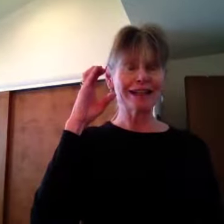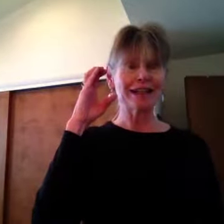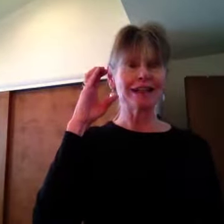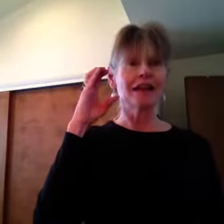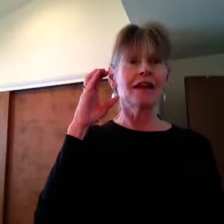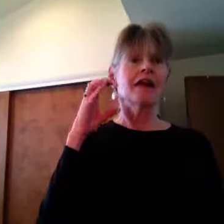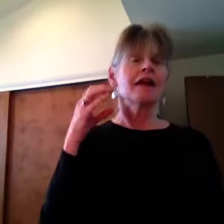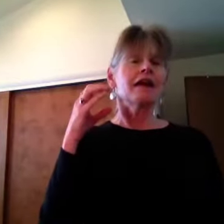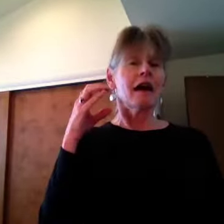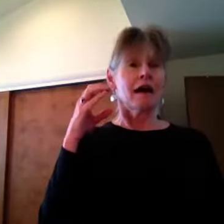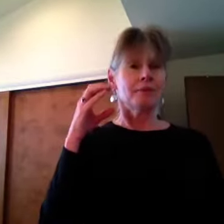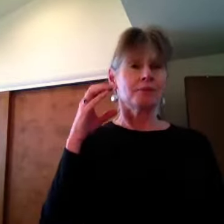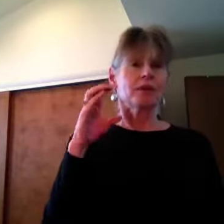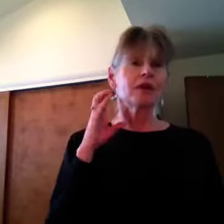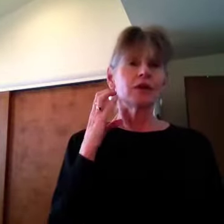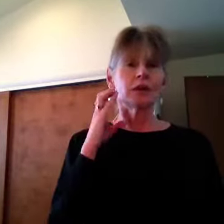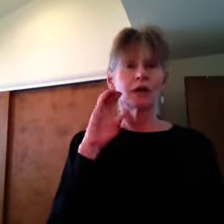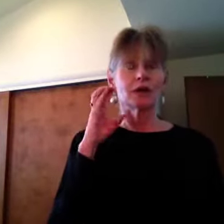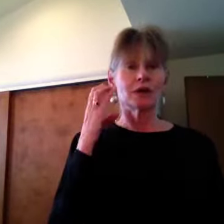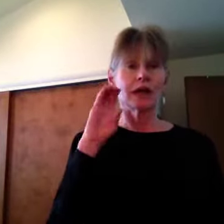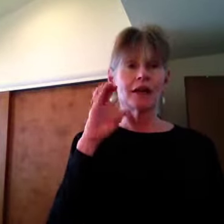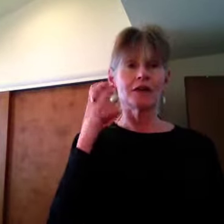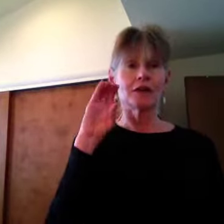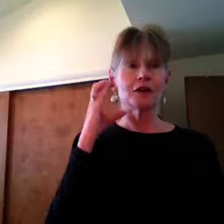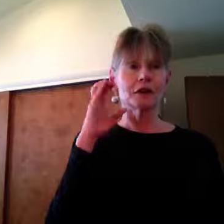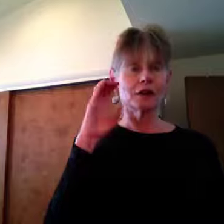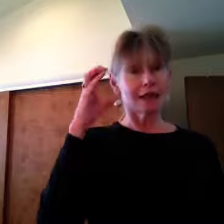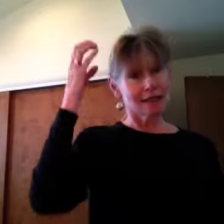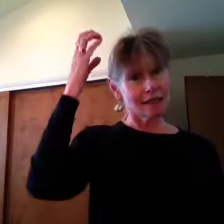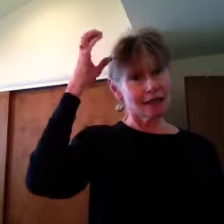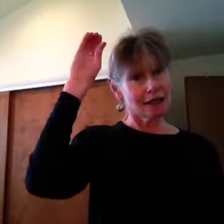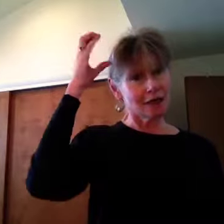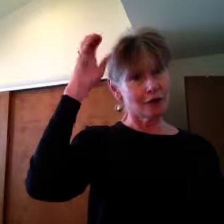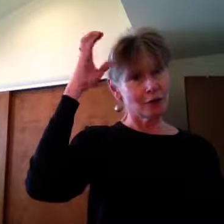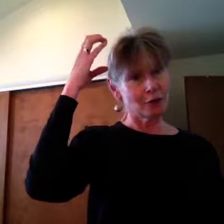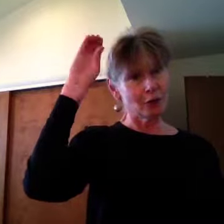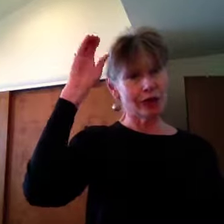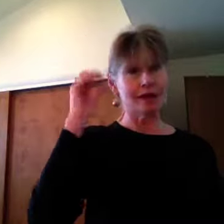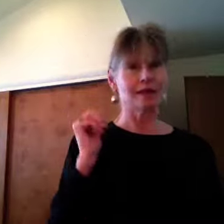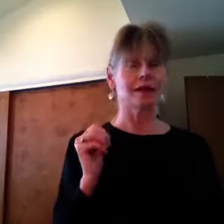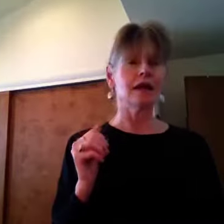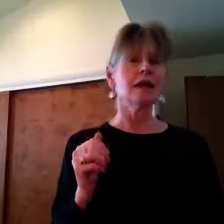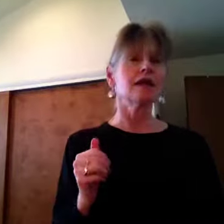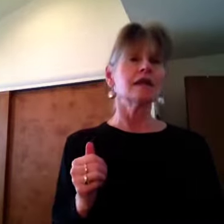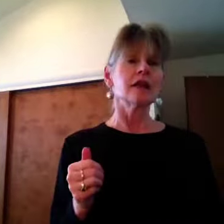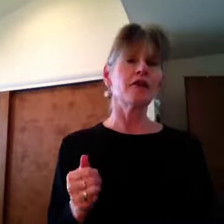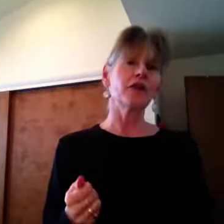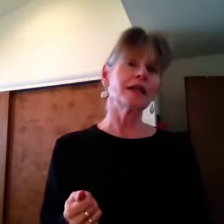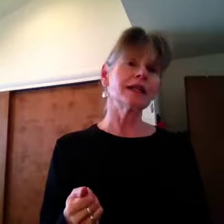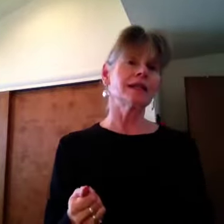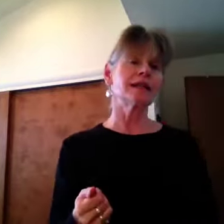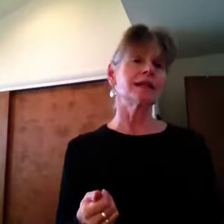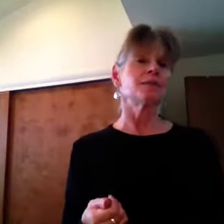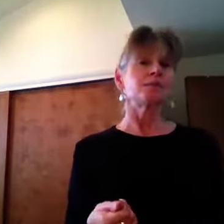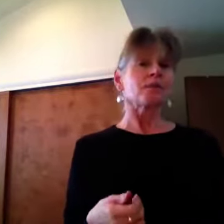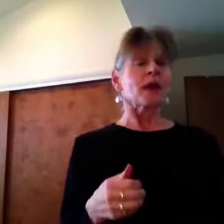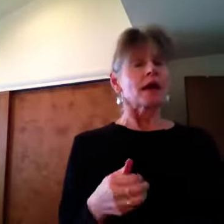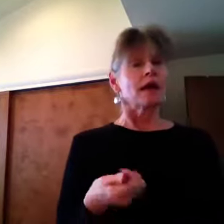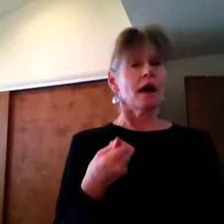cousin. You could do here for a girl cousin and here for a boy cousin. So for instance,